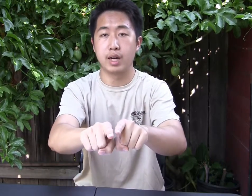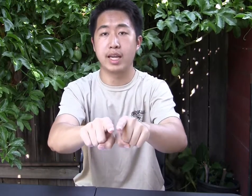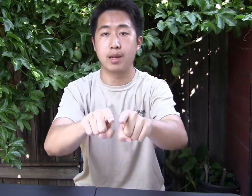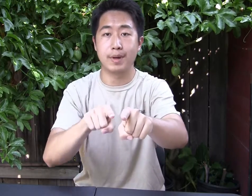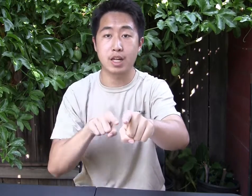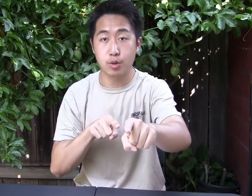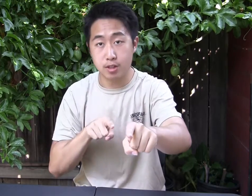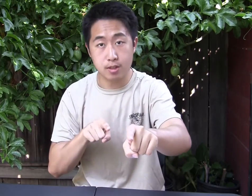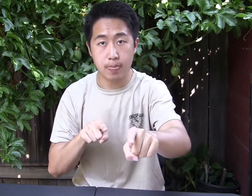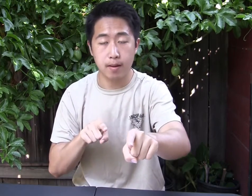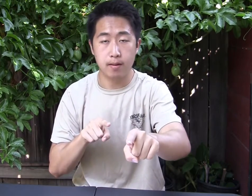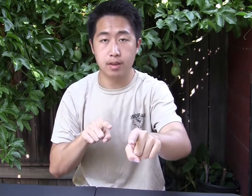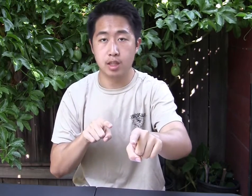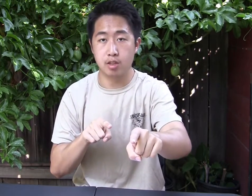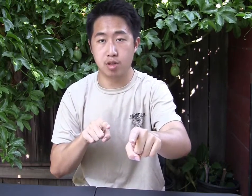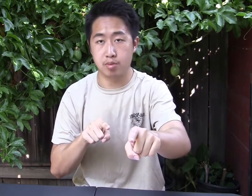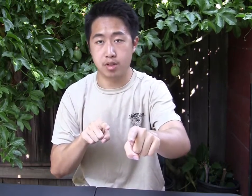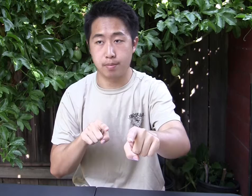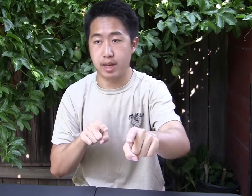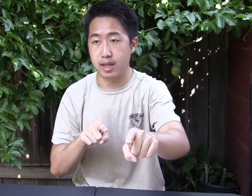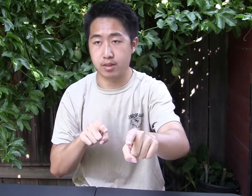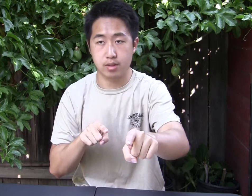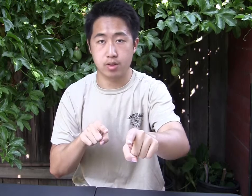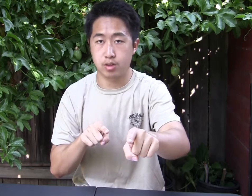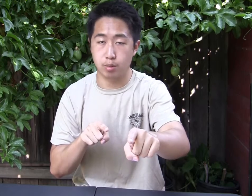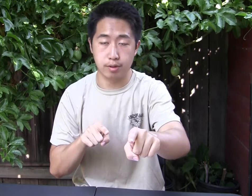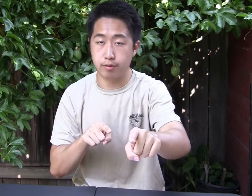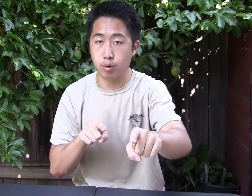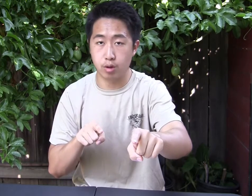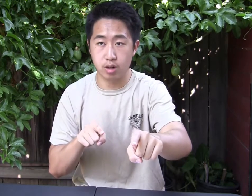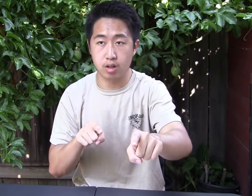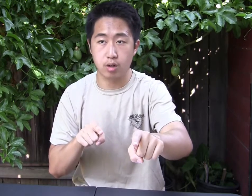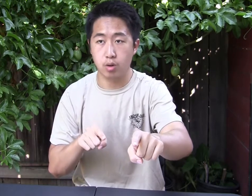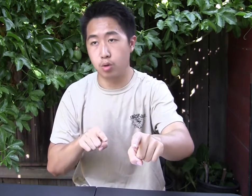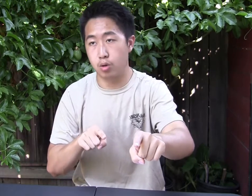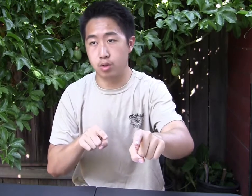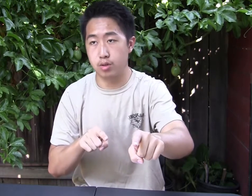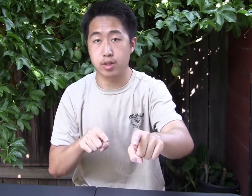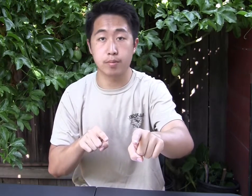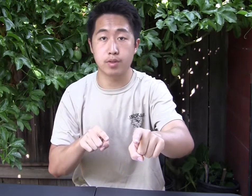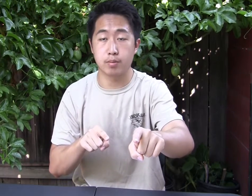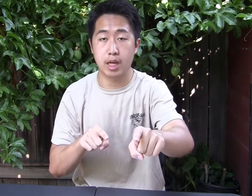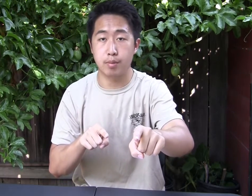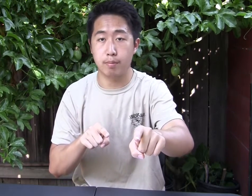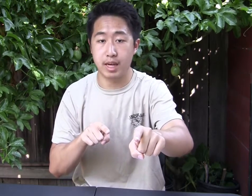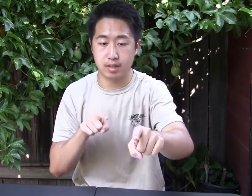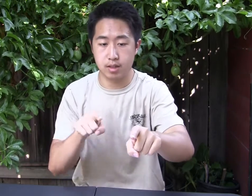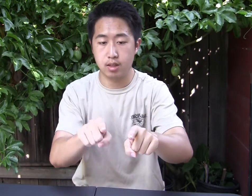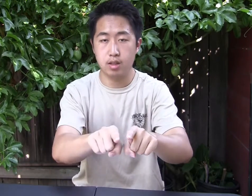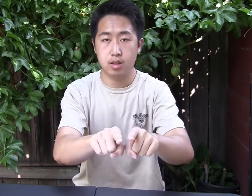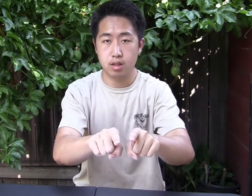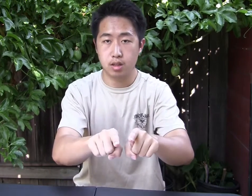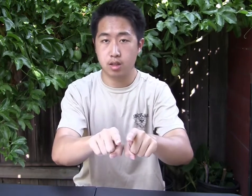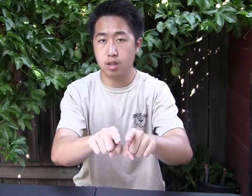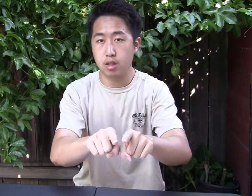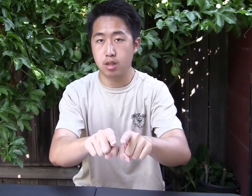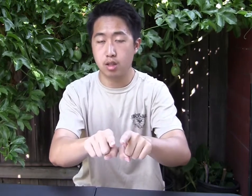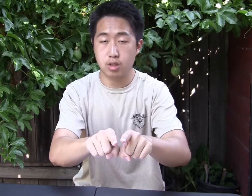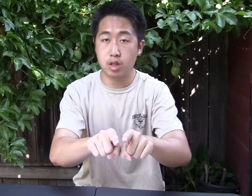hand backwards, this represents the past. So before or some time in the past. To talk